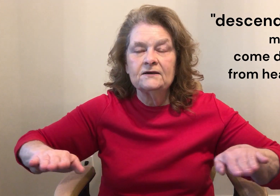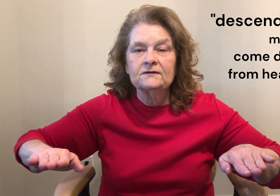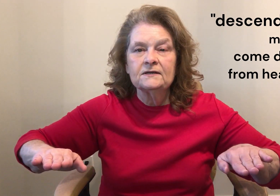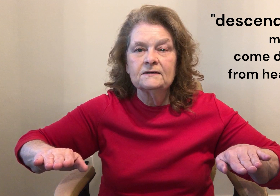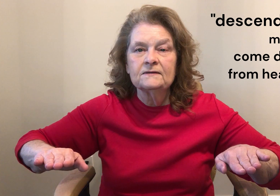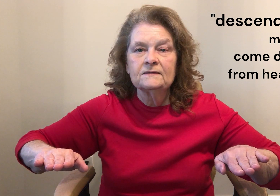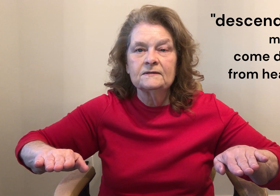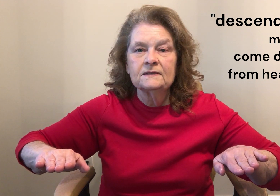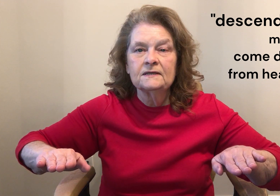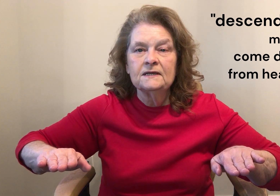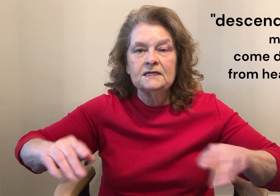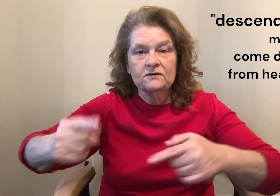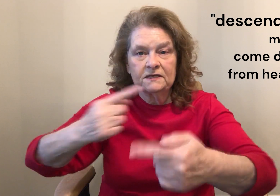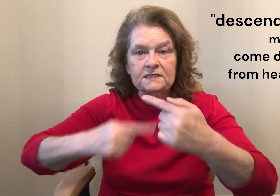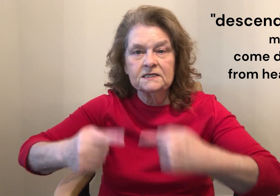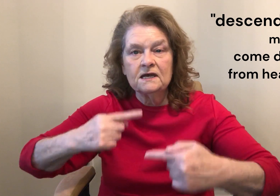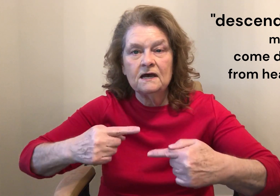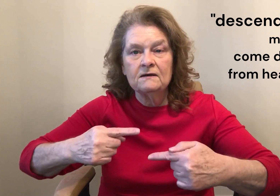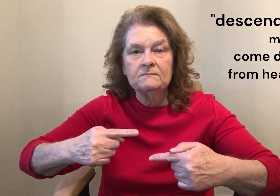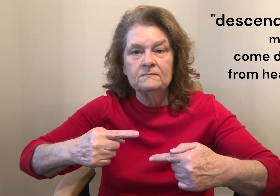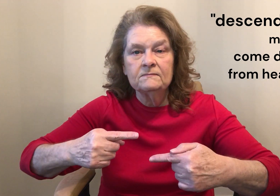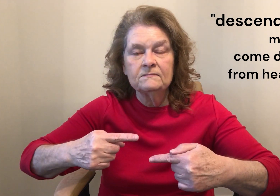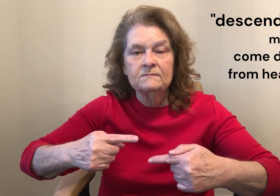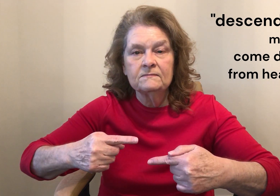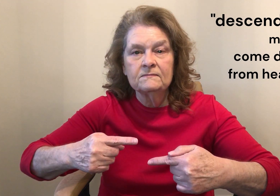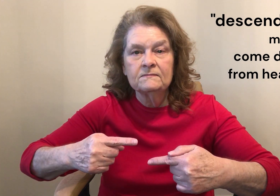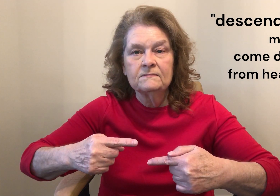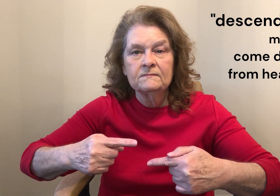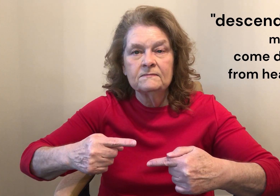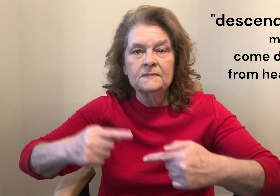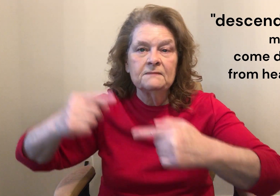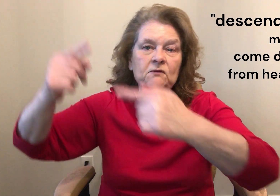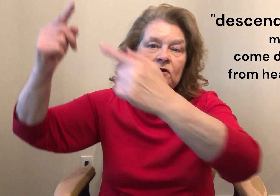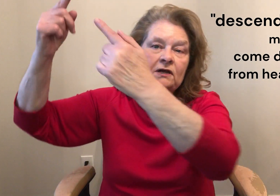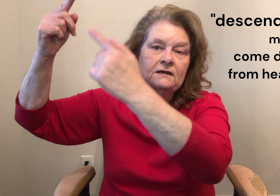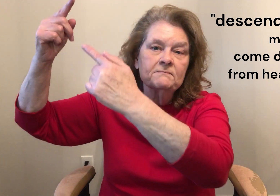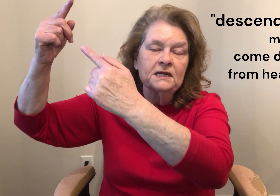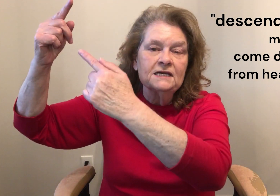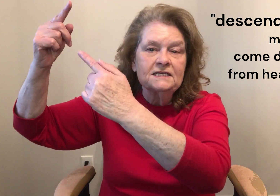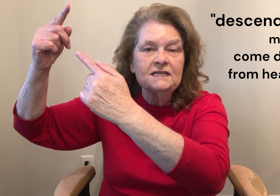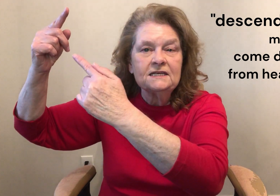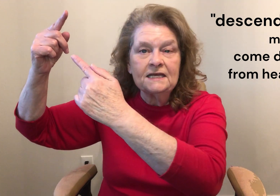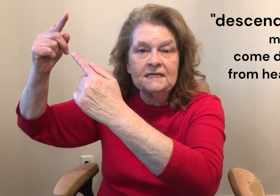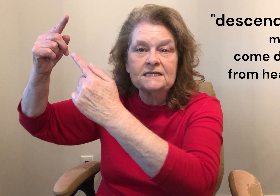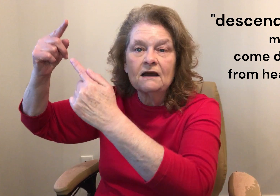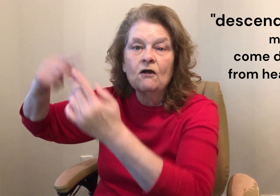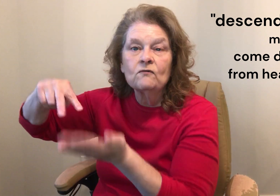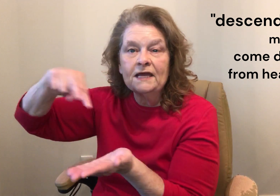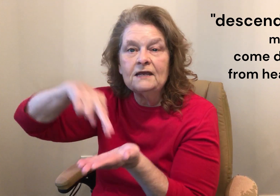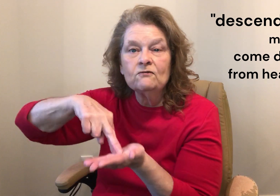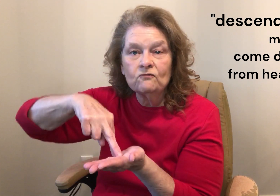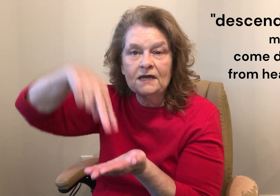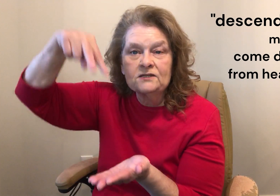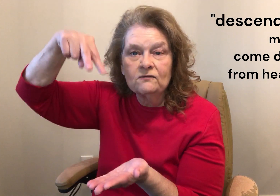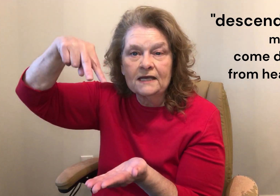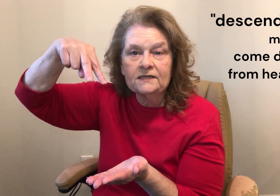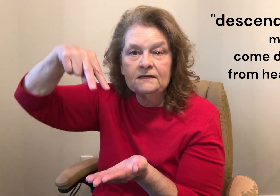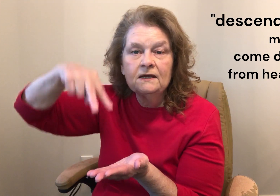down. So this is come, but we're going to, because he is already resurrected,